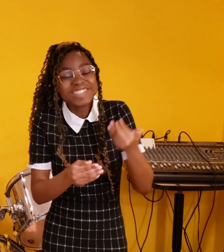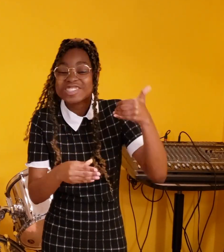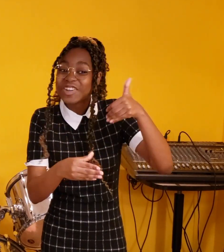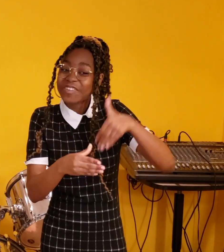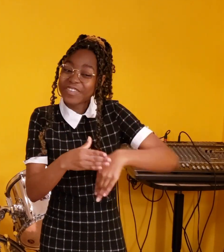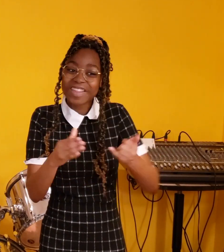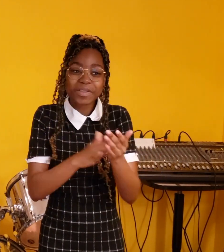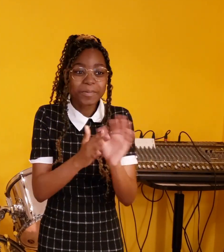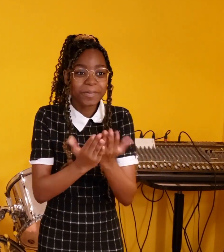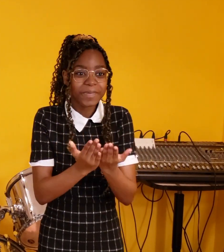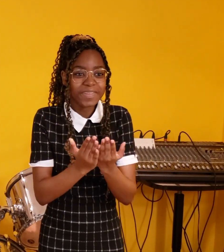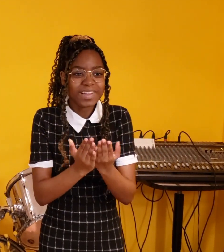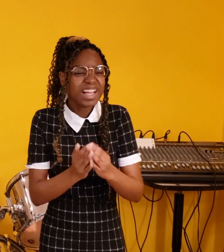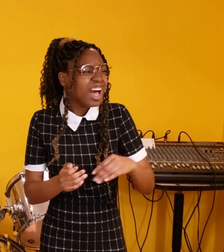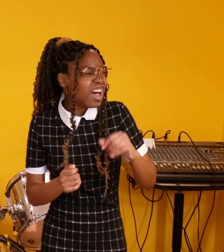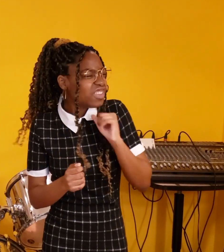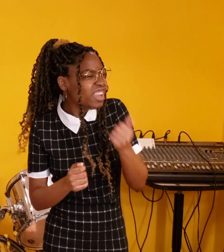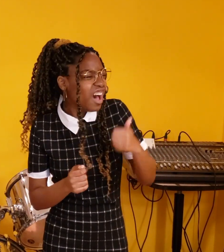say,